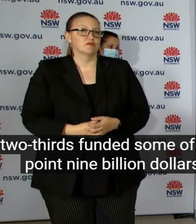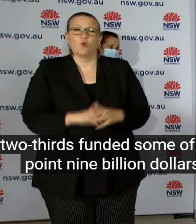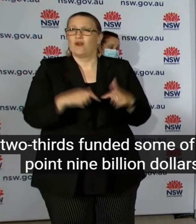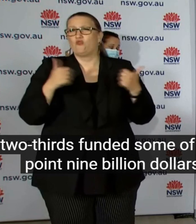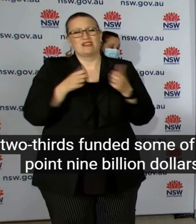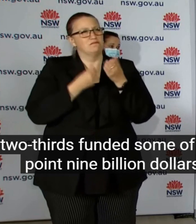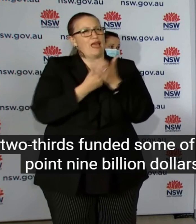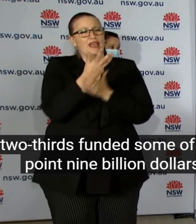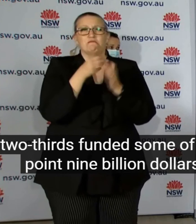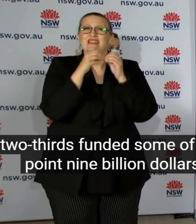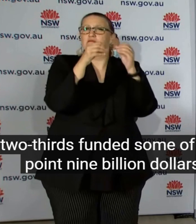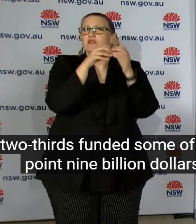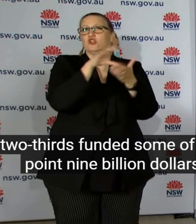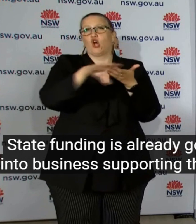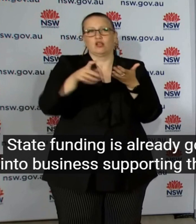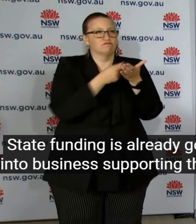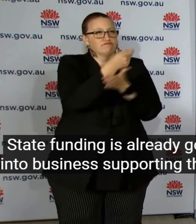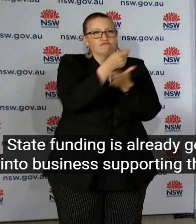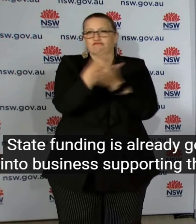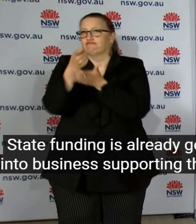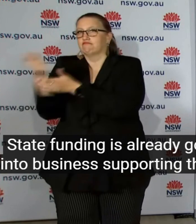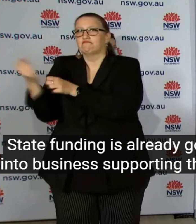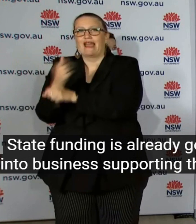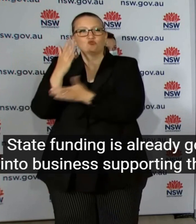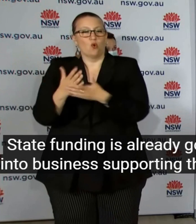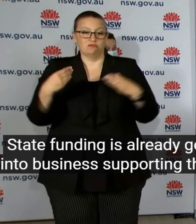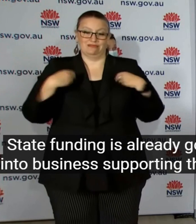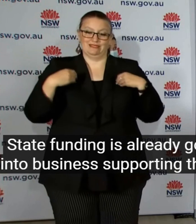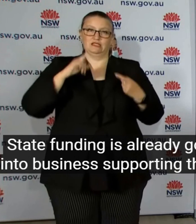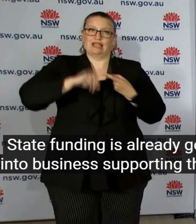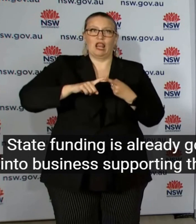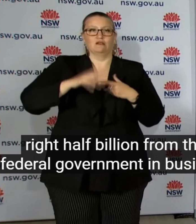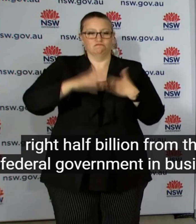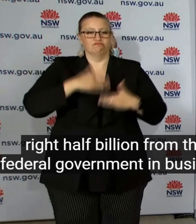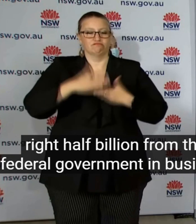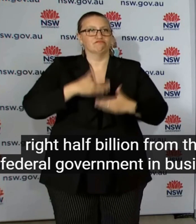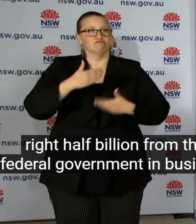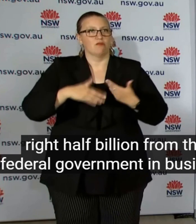into business support. It's all about making sure these businesses survive this period so that when the doors